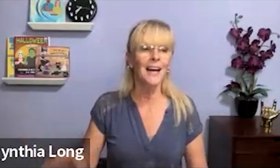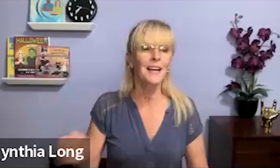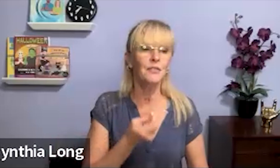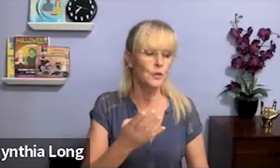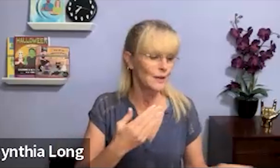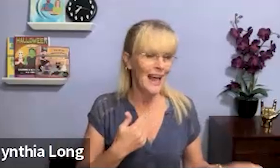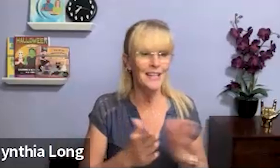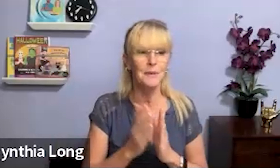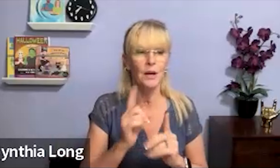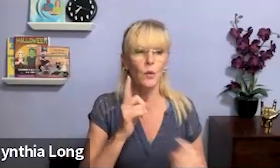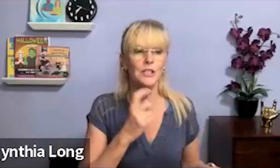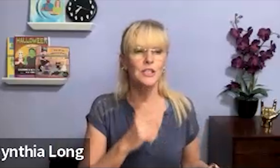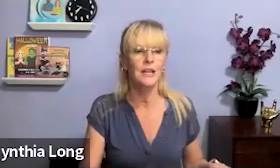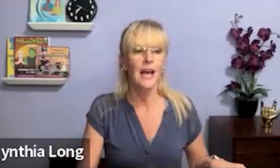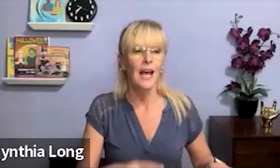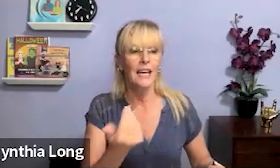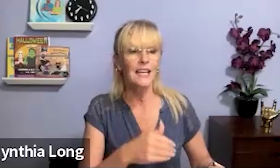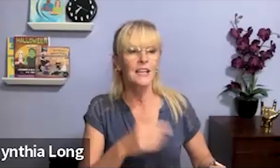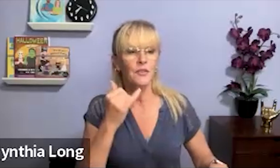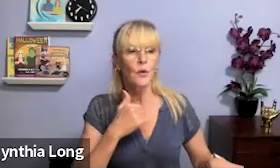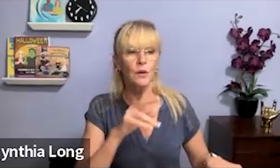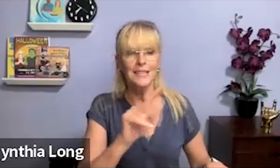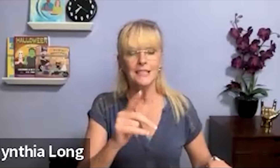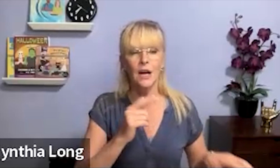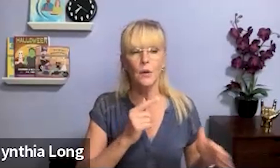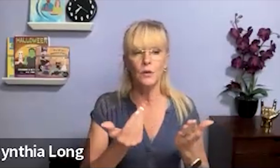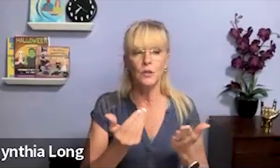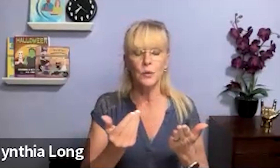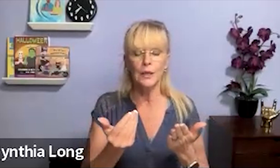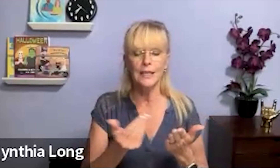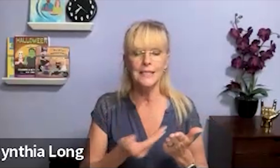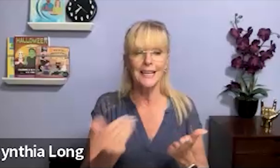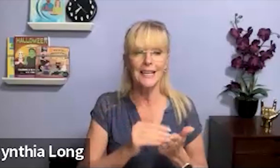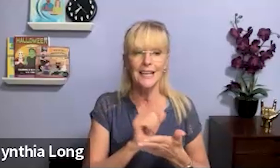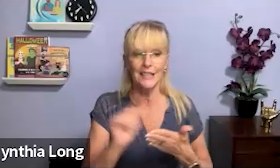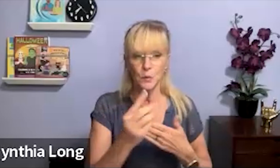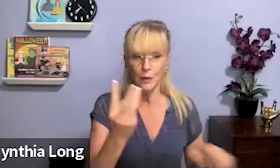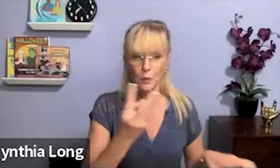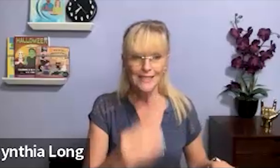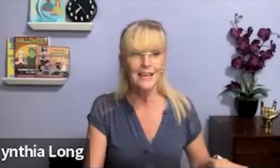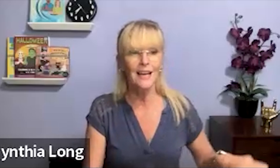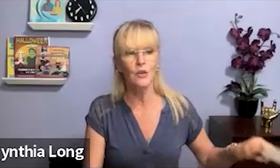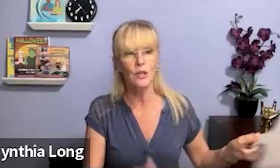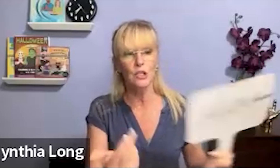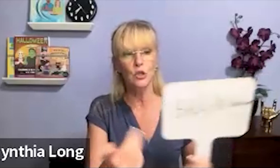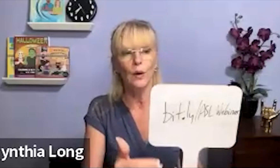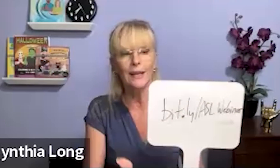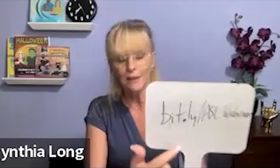had a few that asked me a question. And again, if you are on TikTok, we're doing this again next week, Wednesday. You can join